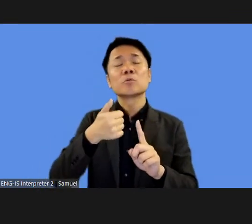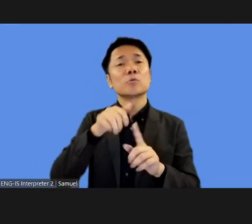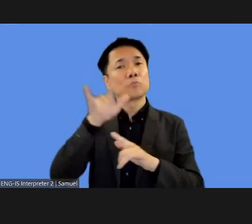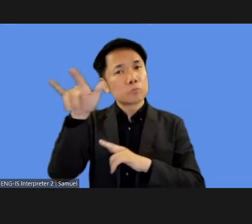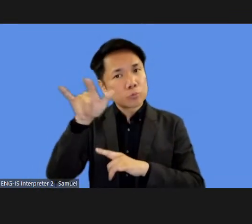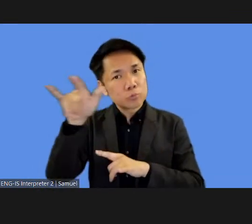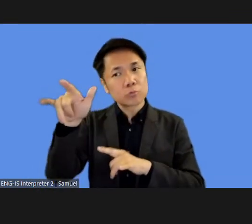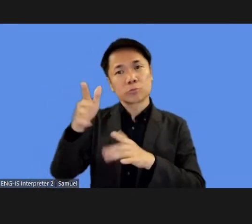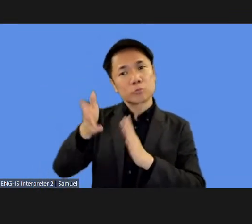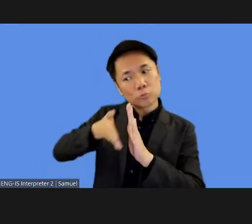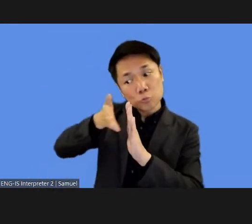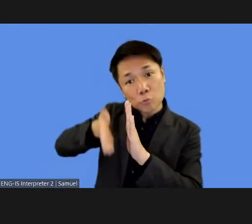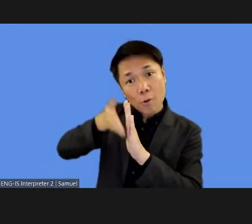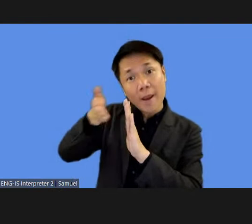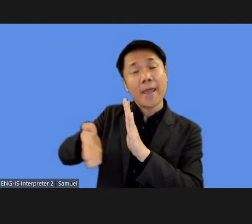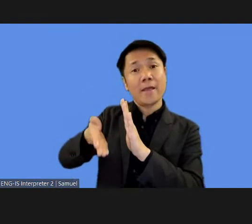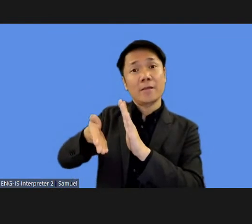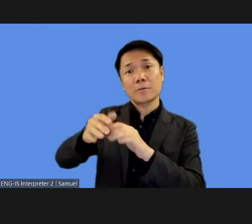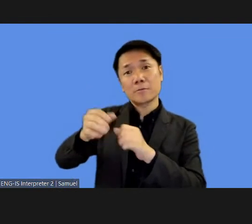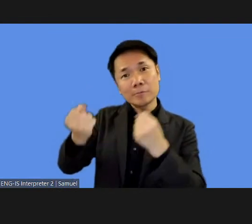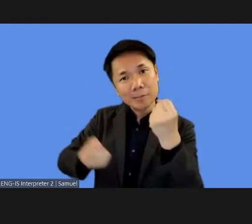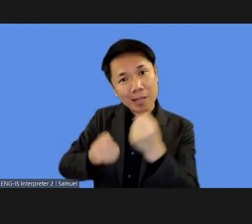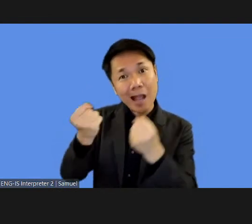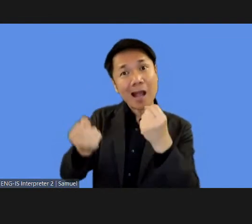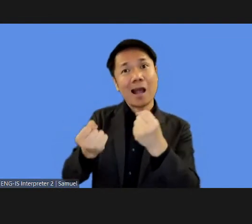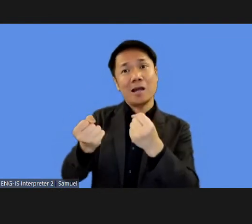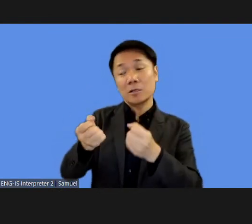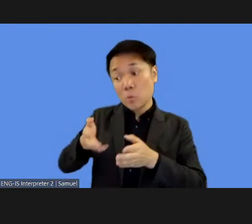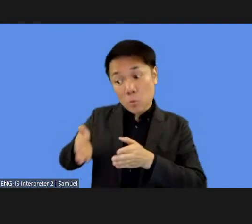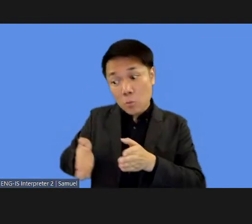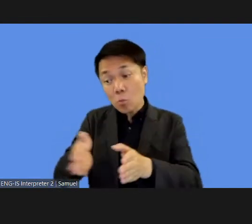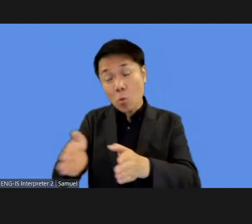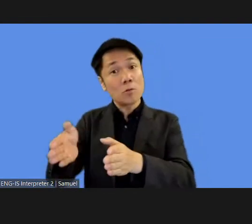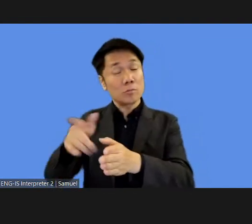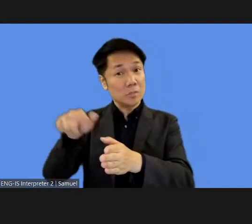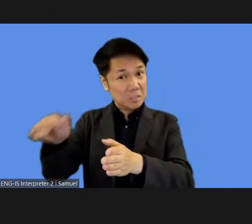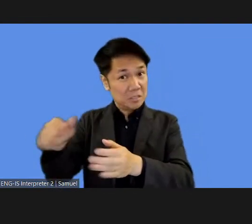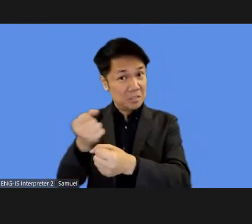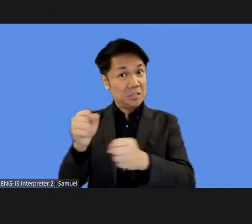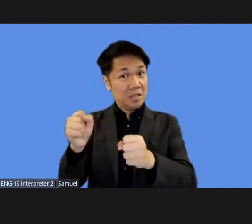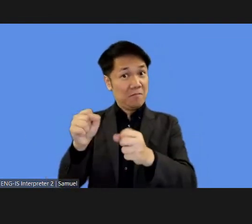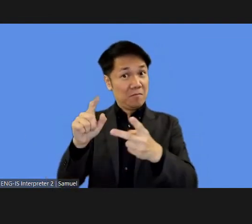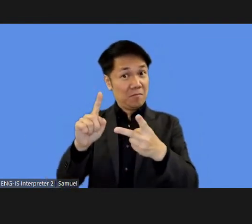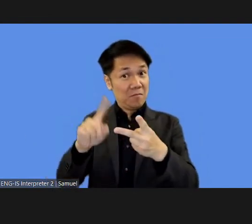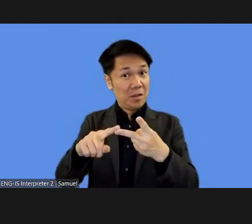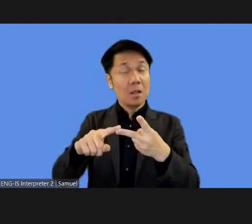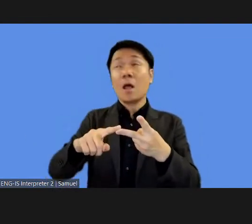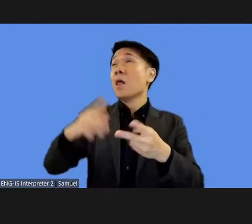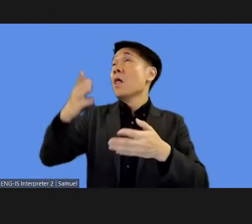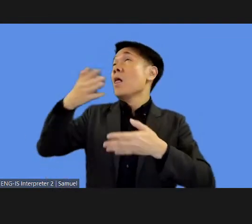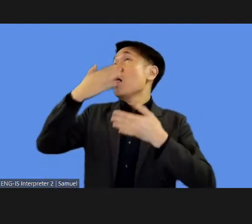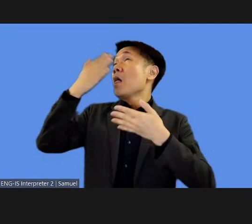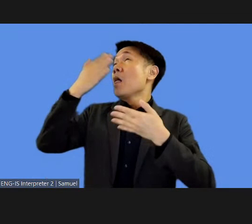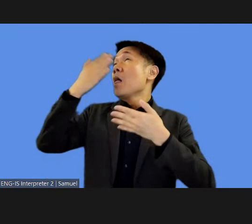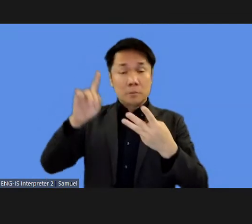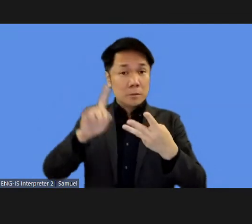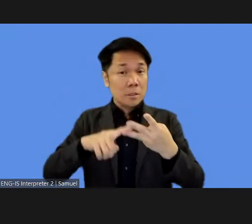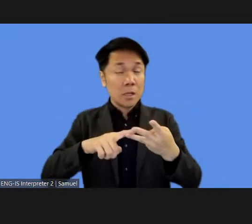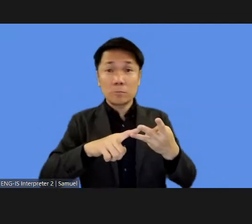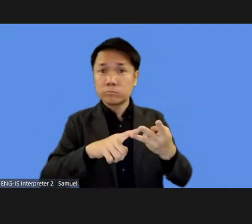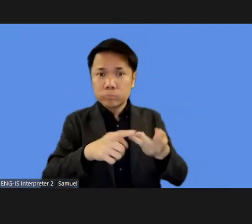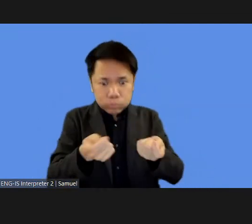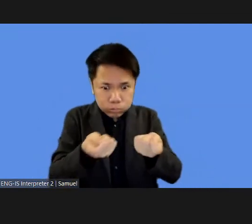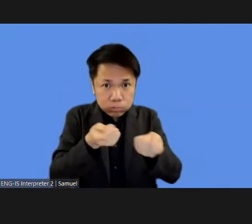11. We are tracking that. Road safety issues, air quality, effective traffic management, and then